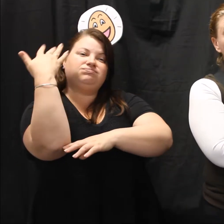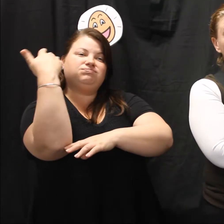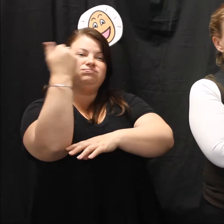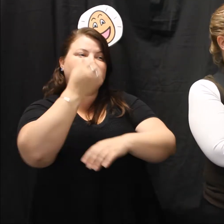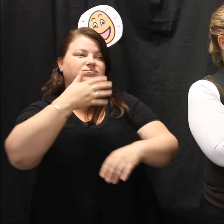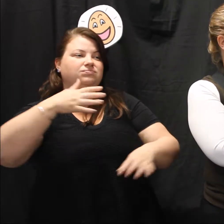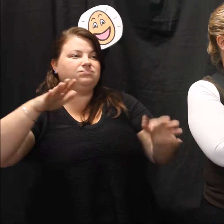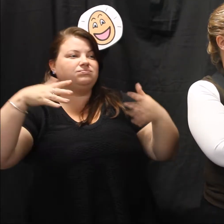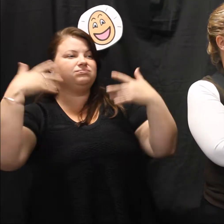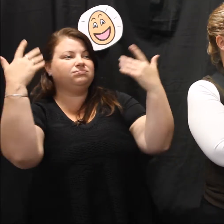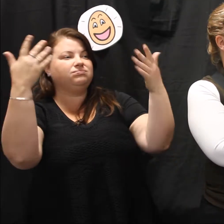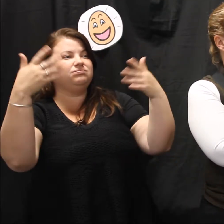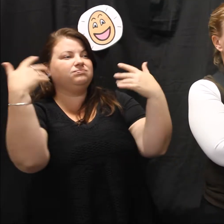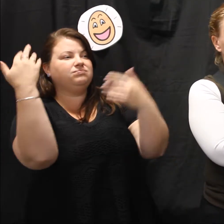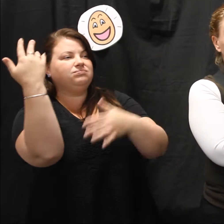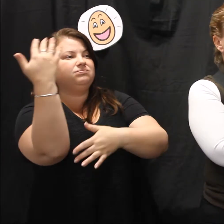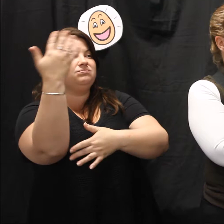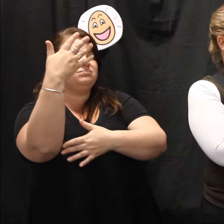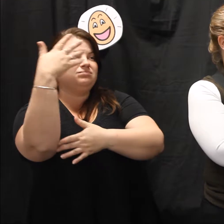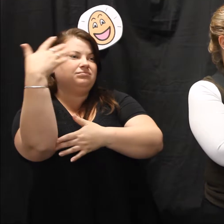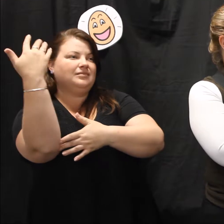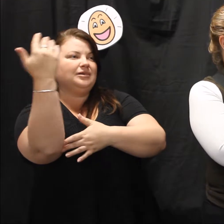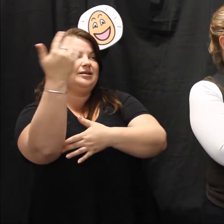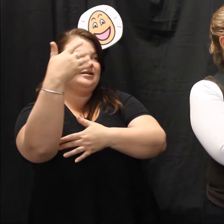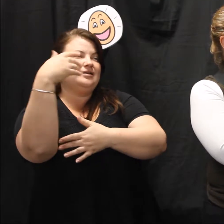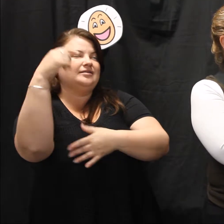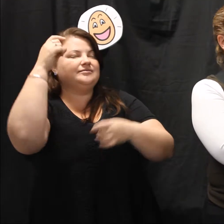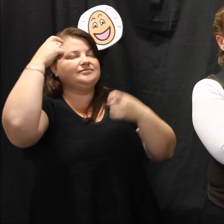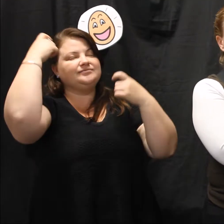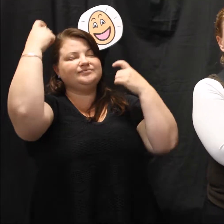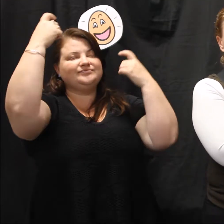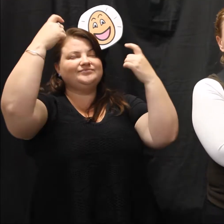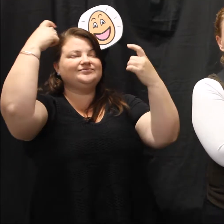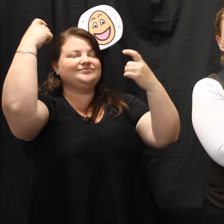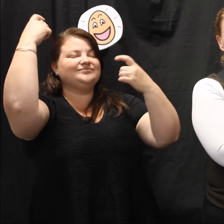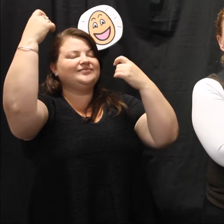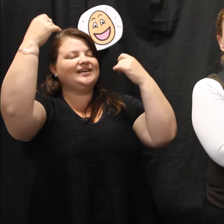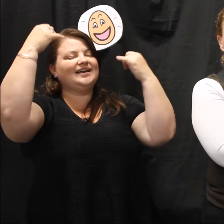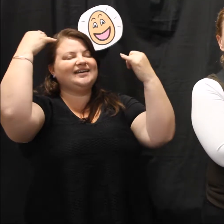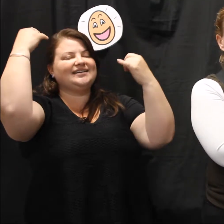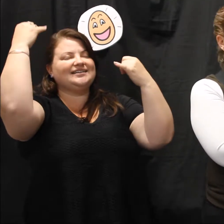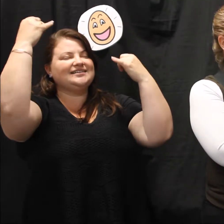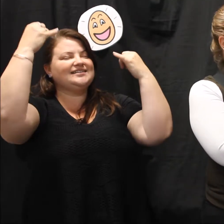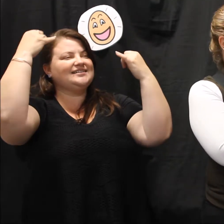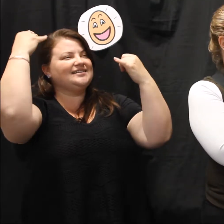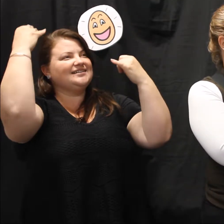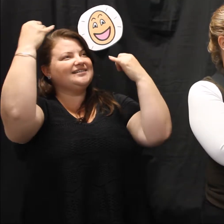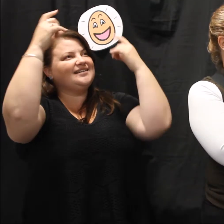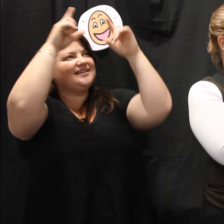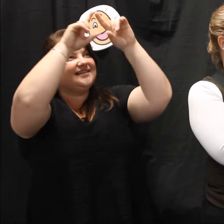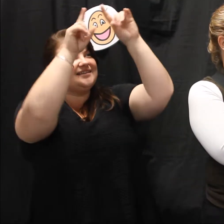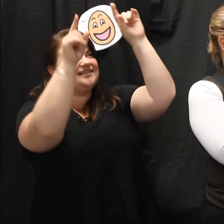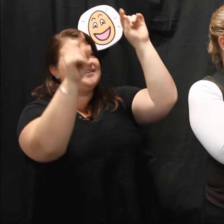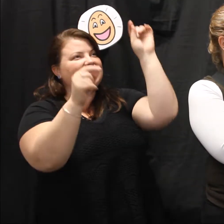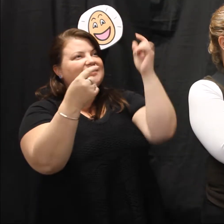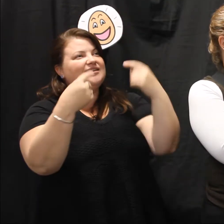So imagine that the lovely moon is playing just for you.